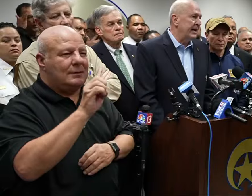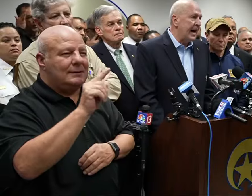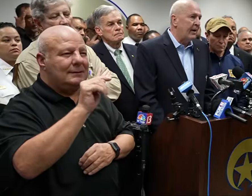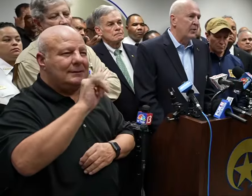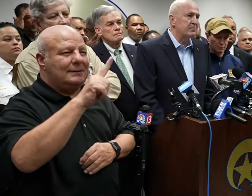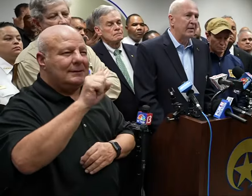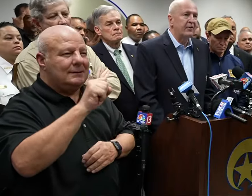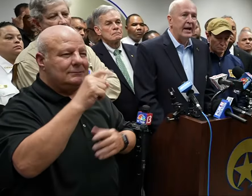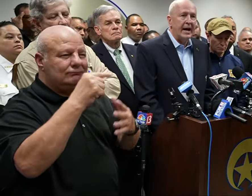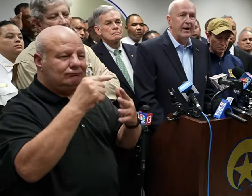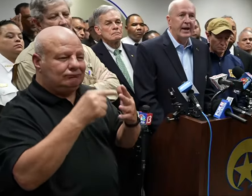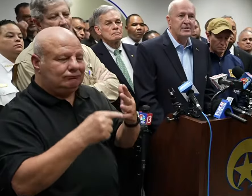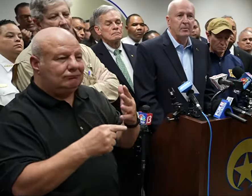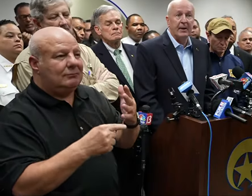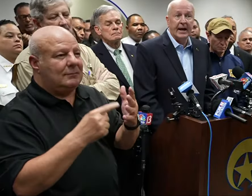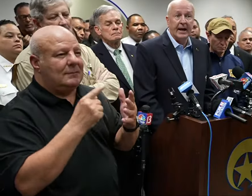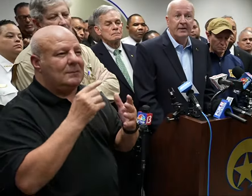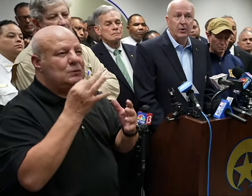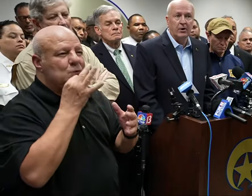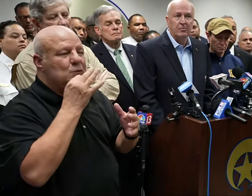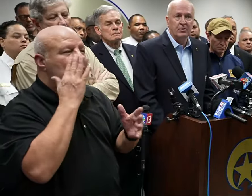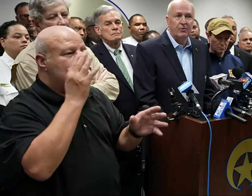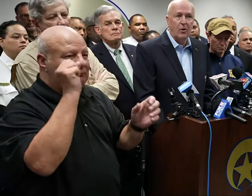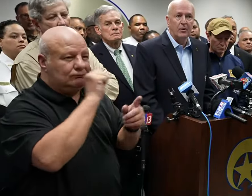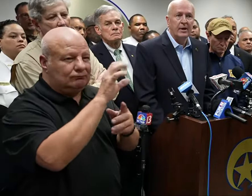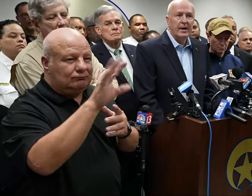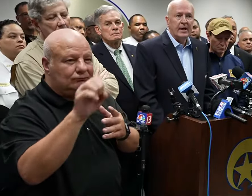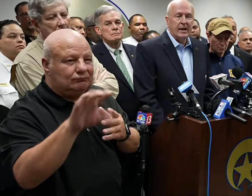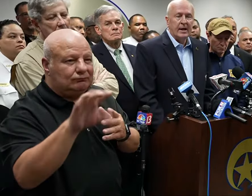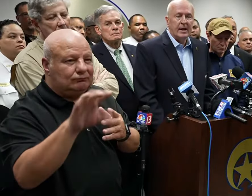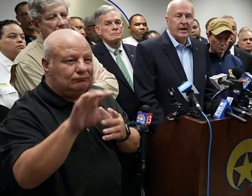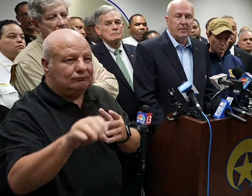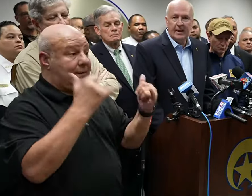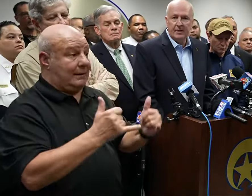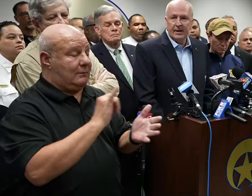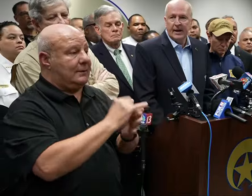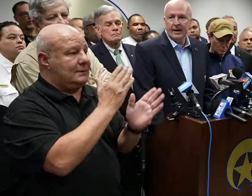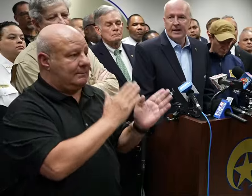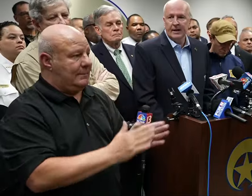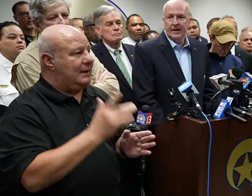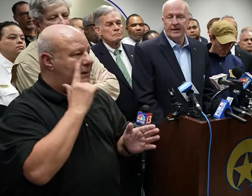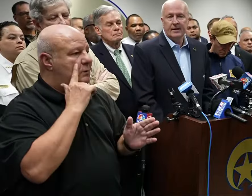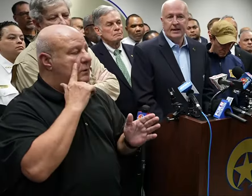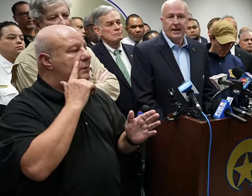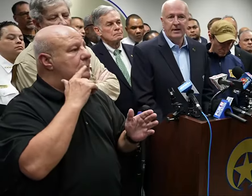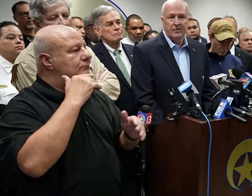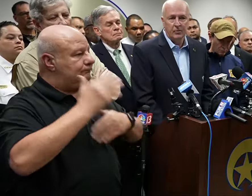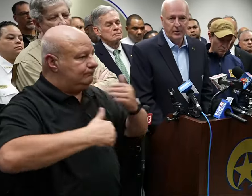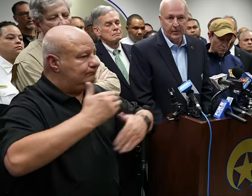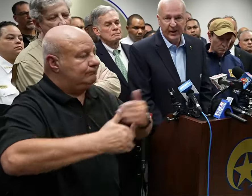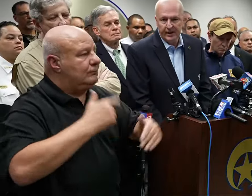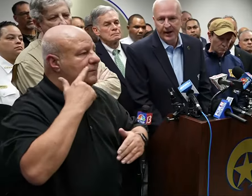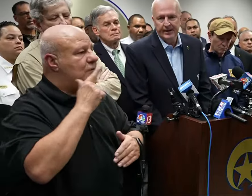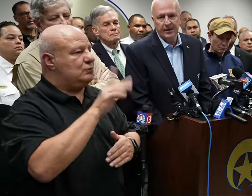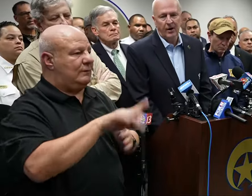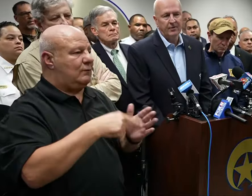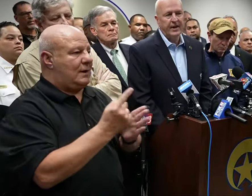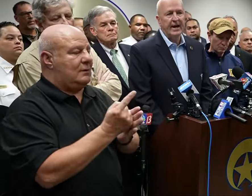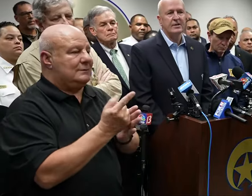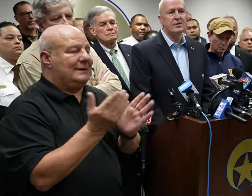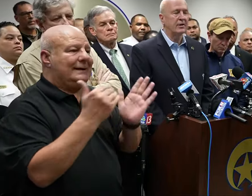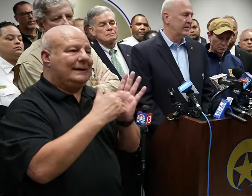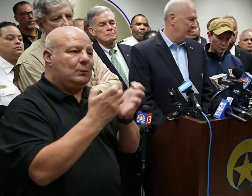the coming hours, but for now, that's the plan, that we're going to move forward and play the game. And again, we reiterate